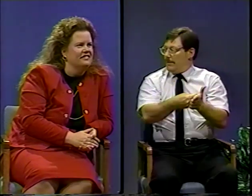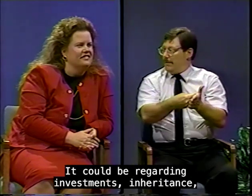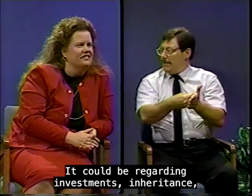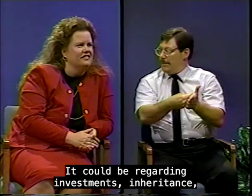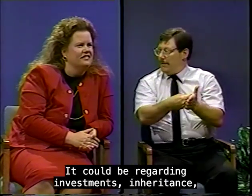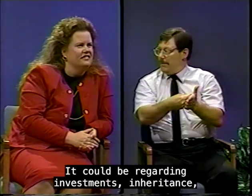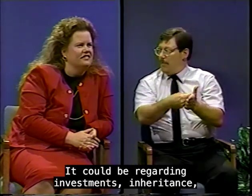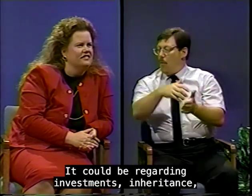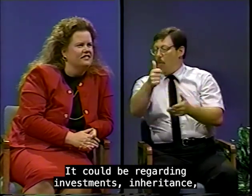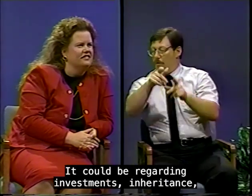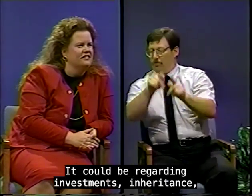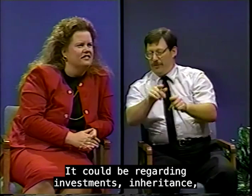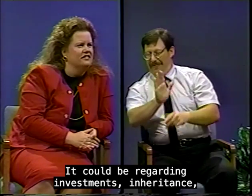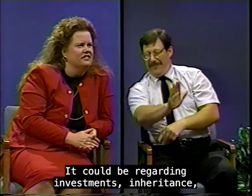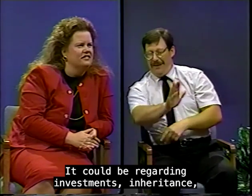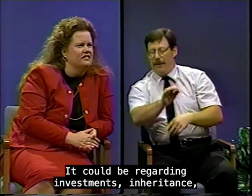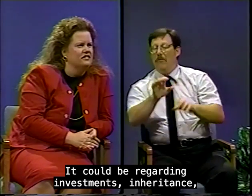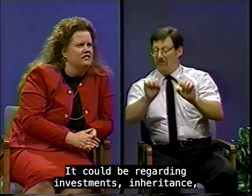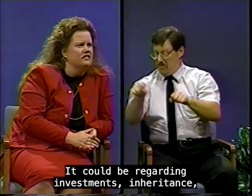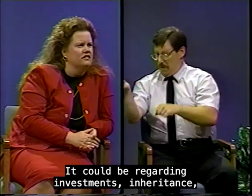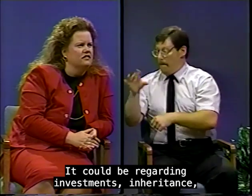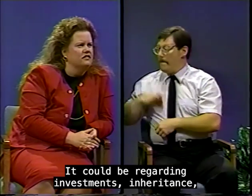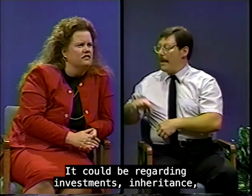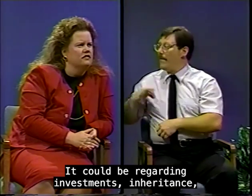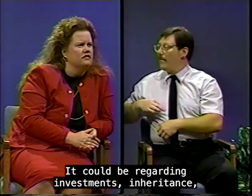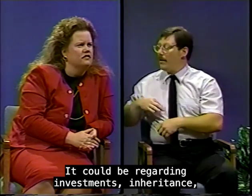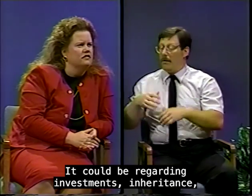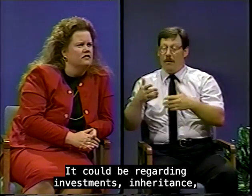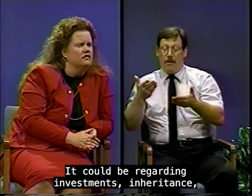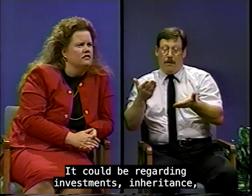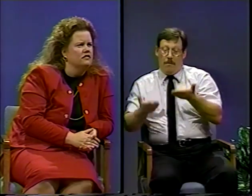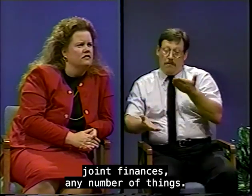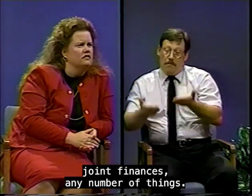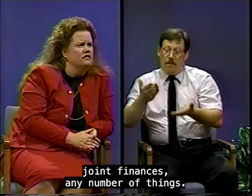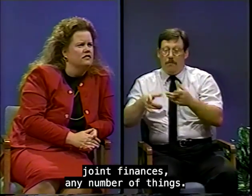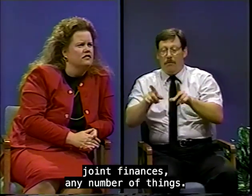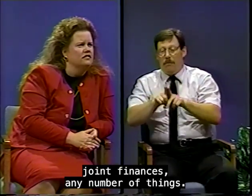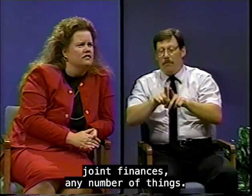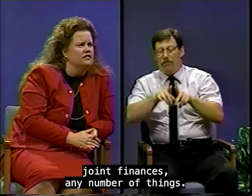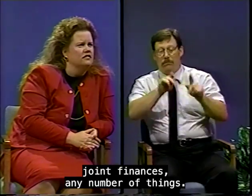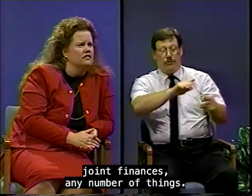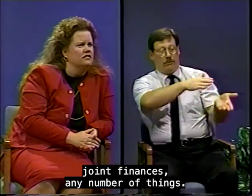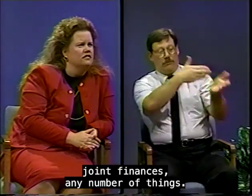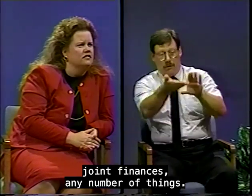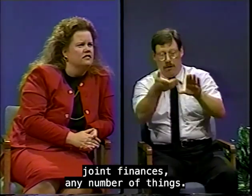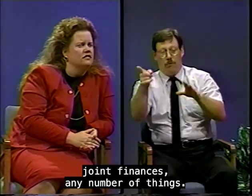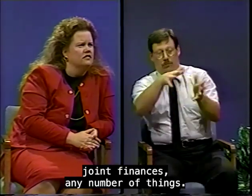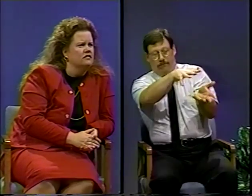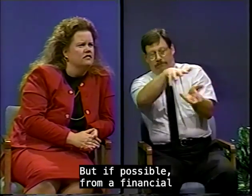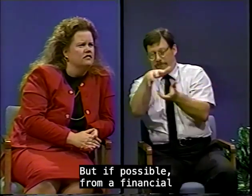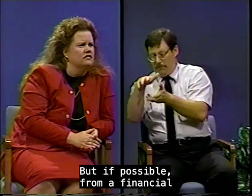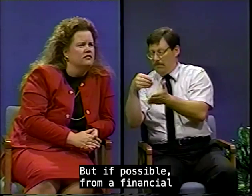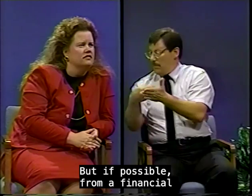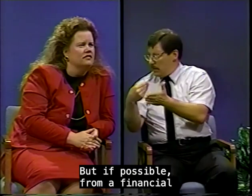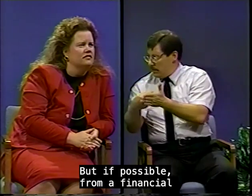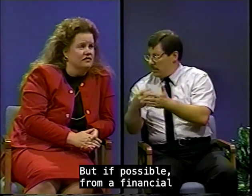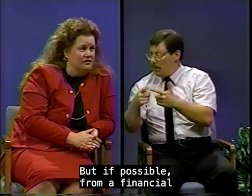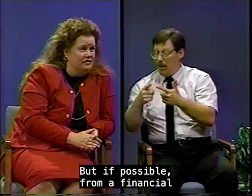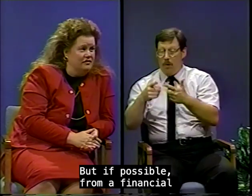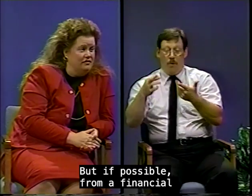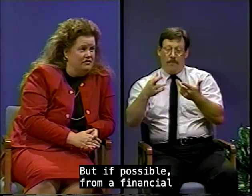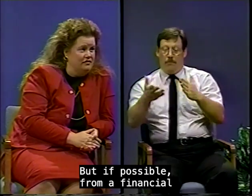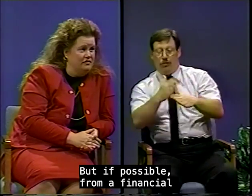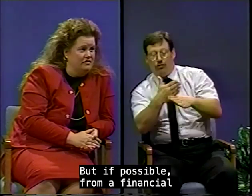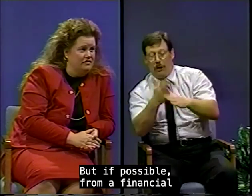ways. It could be regarding investments, inheritance, joint finances, any number of things. But if